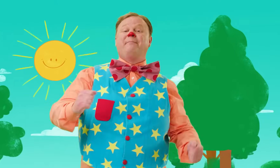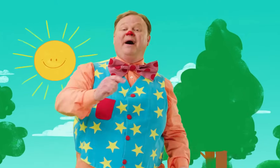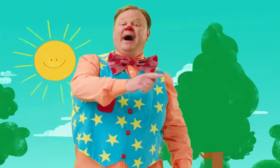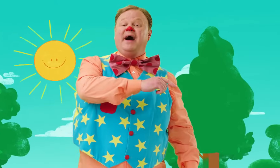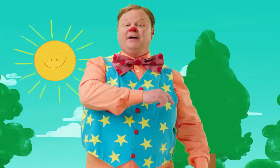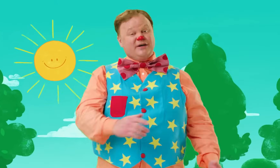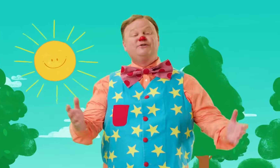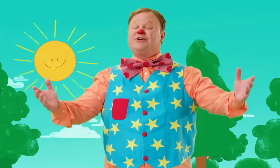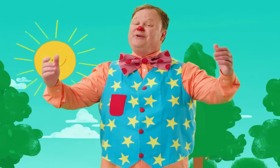Marhaba to you.